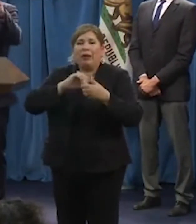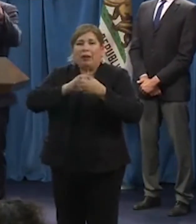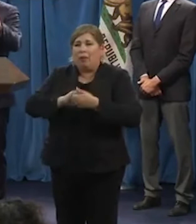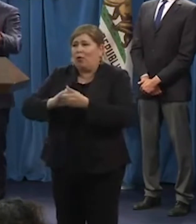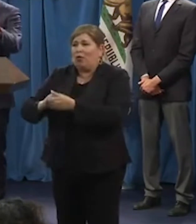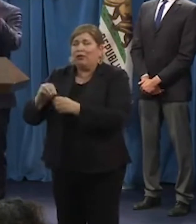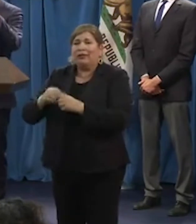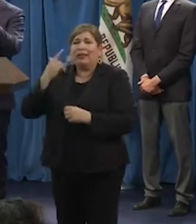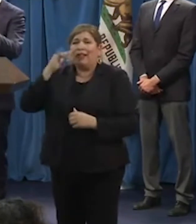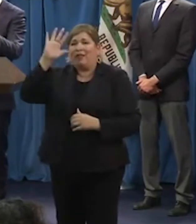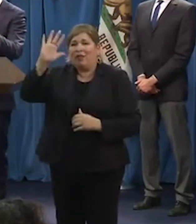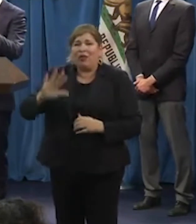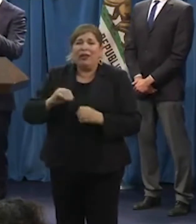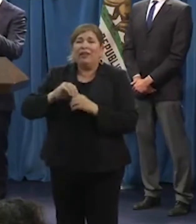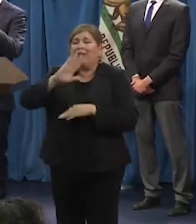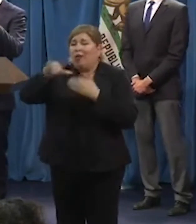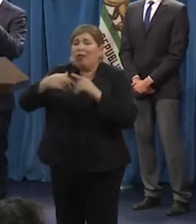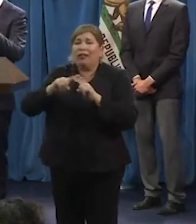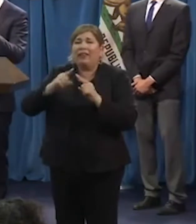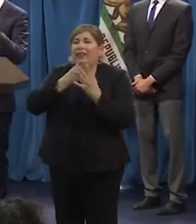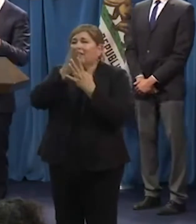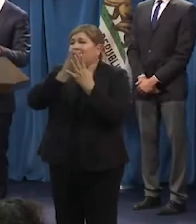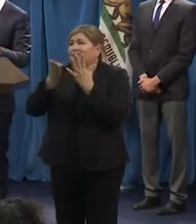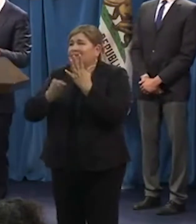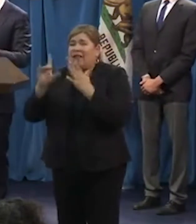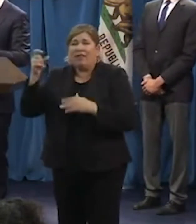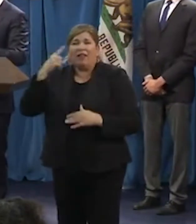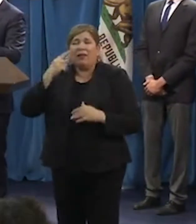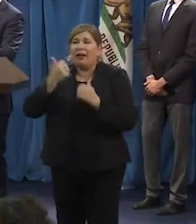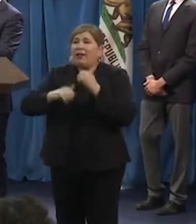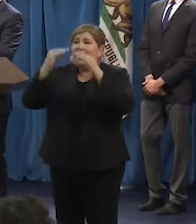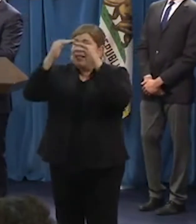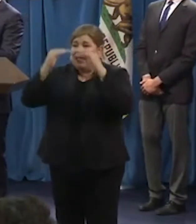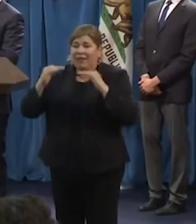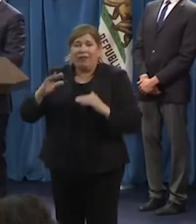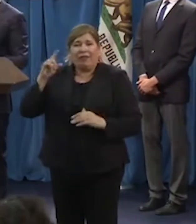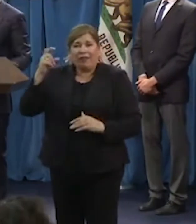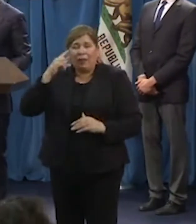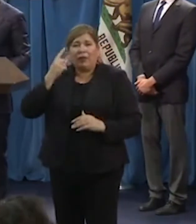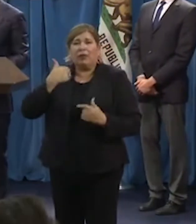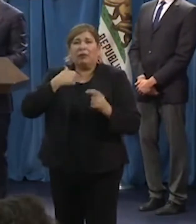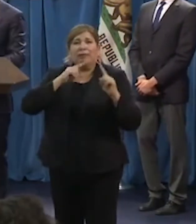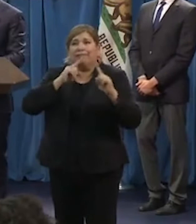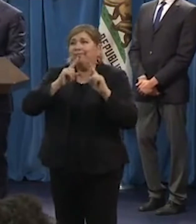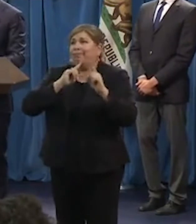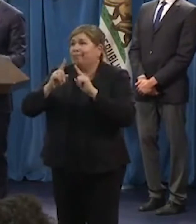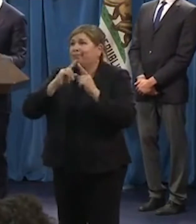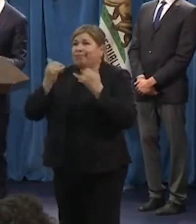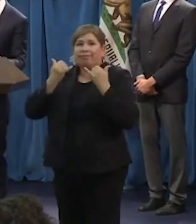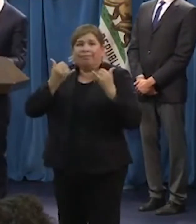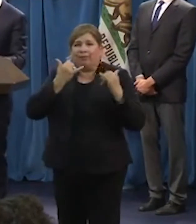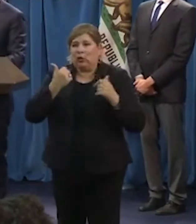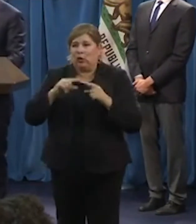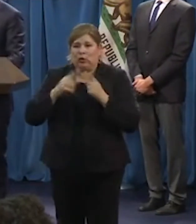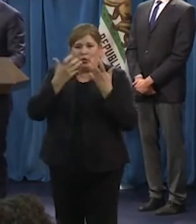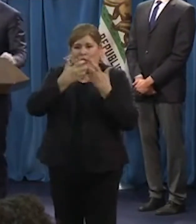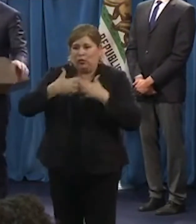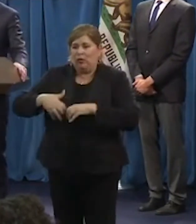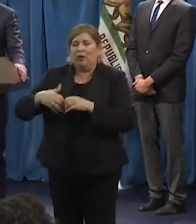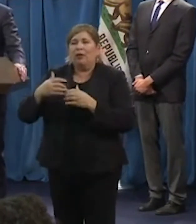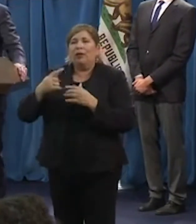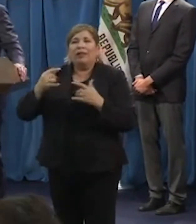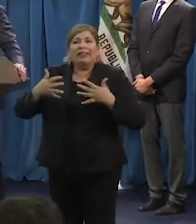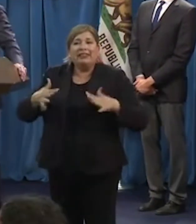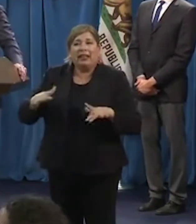every capacity of government, at every level of government, trying to work through the anxieties and the logistics in these